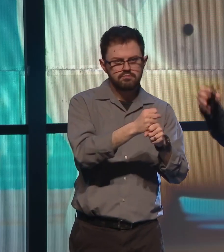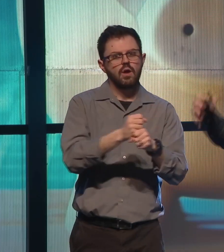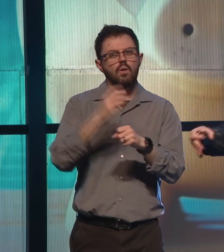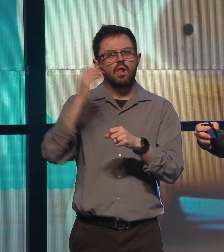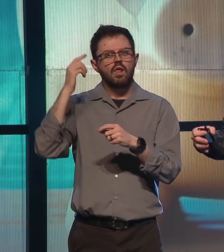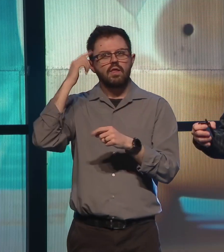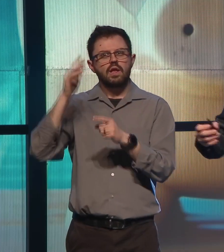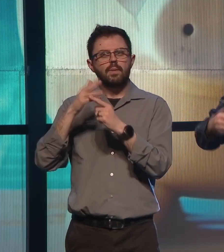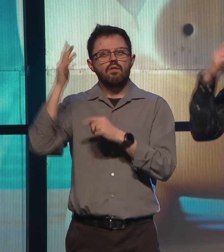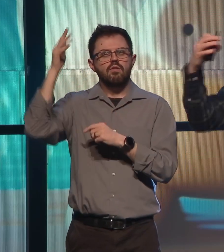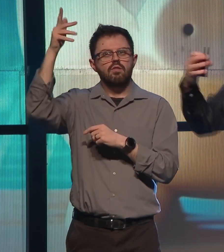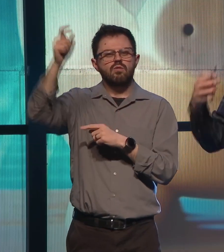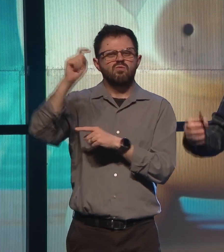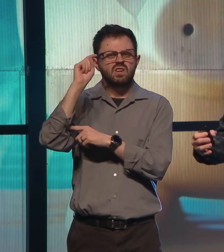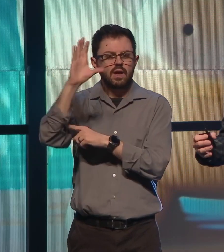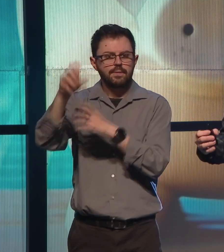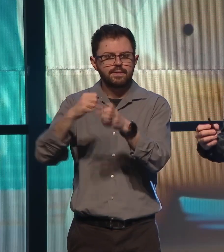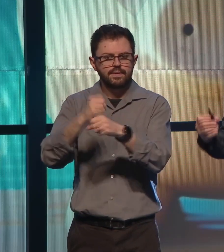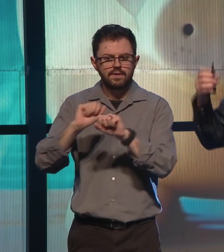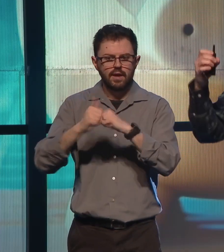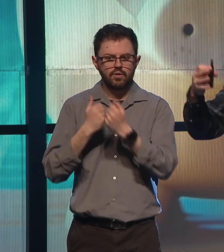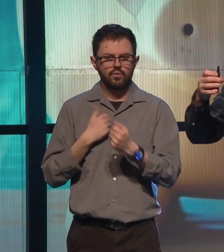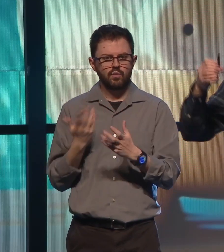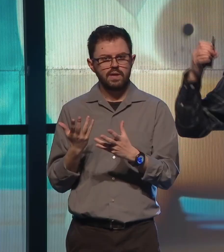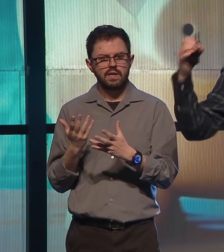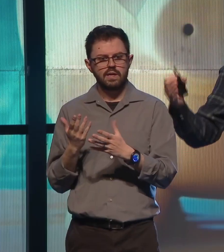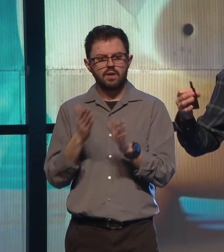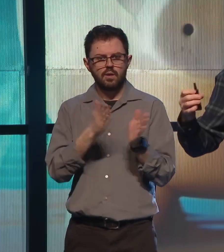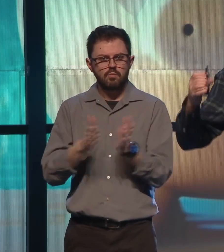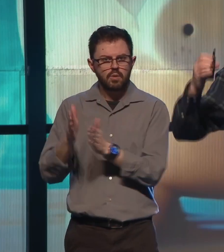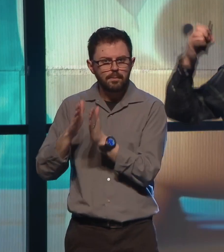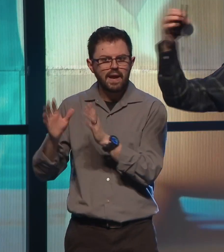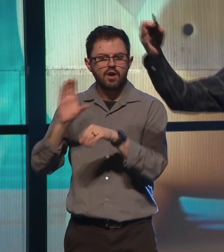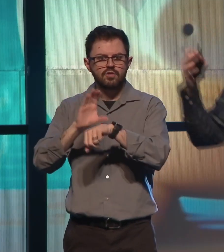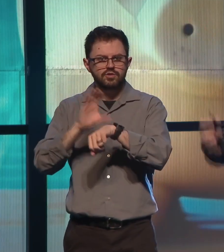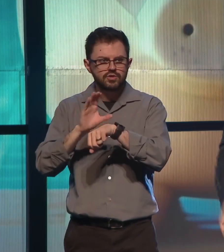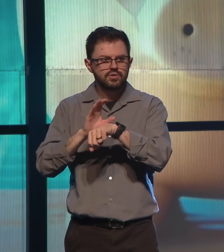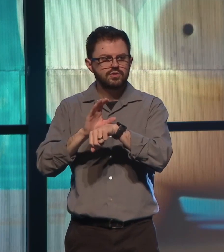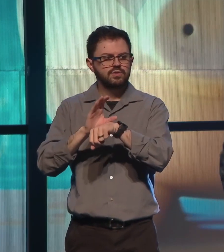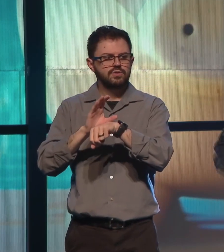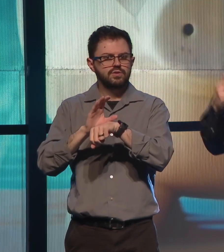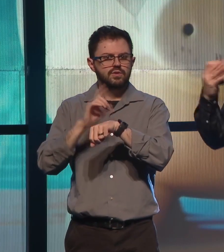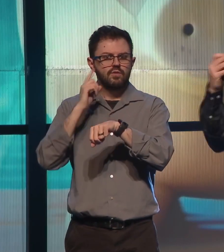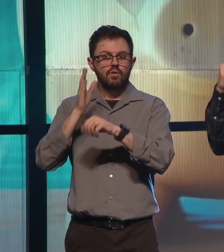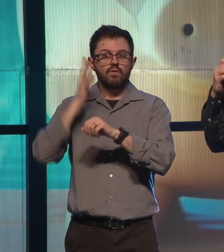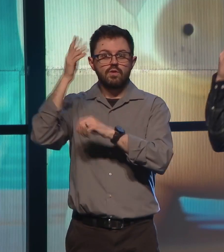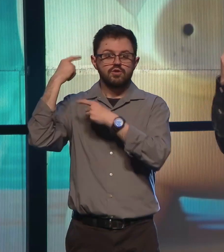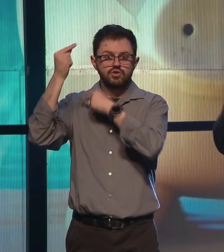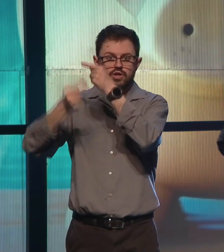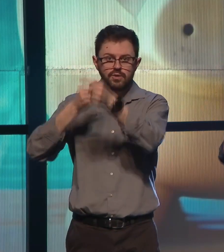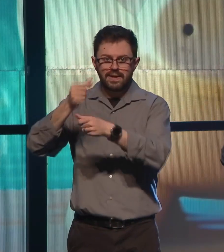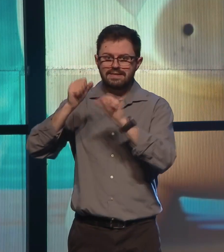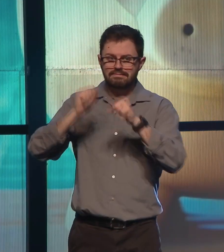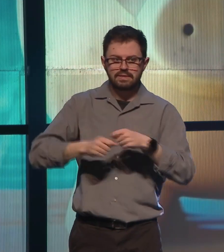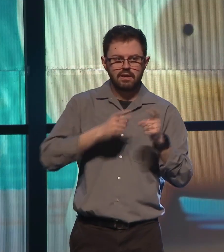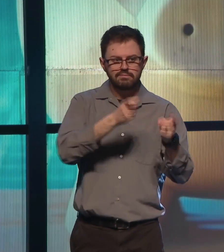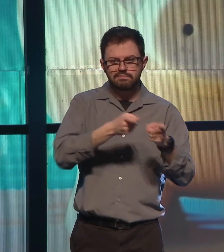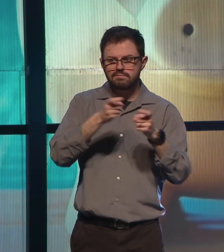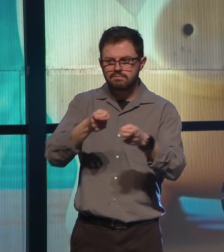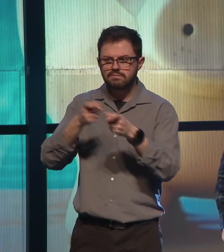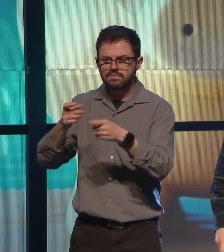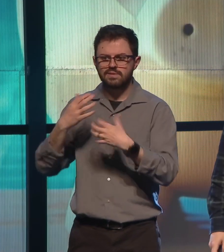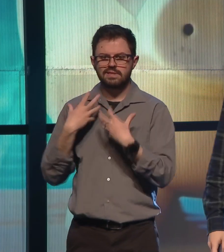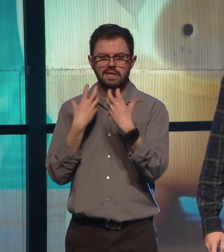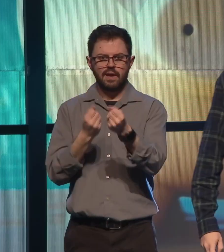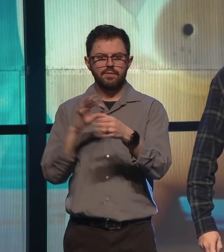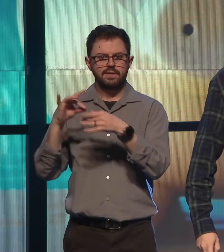this place up so that generations in Loveland and Fort Collins and around the world can be recipients of a healthy spirituality